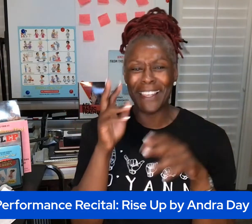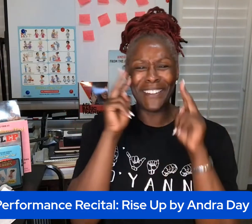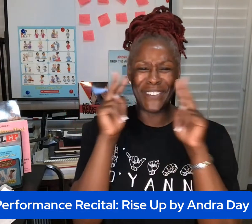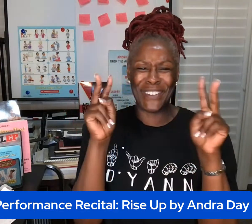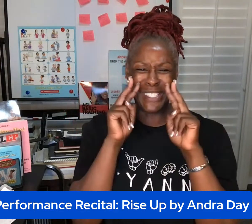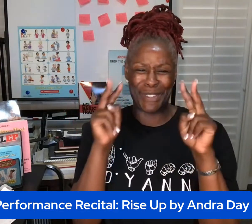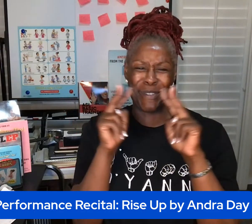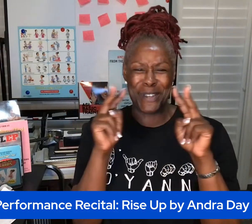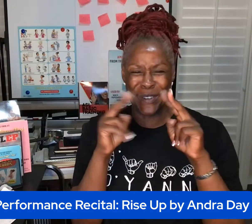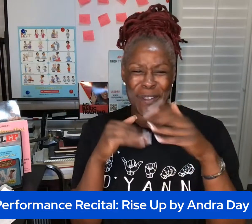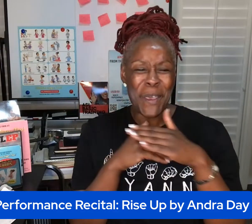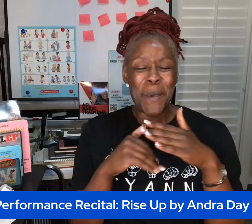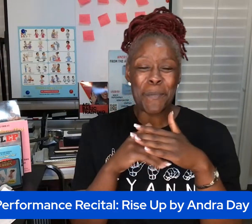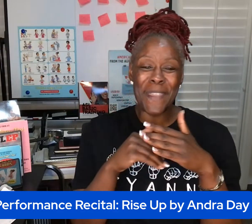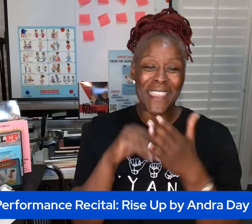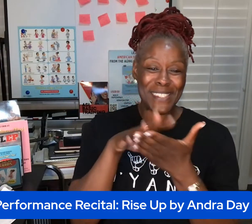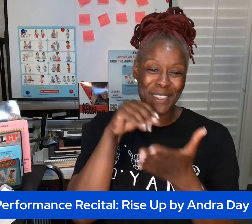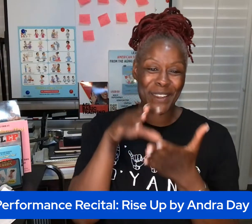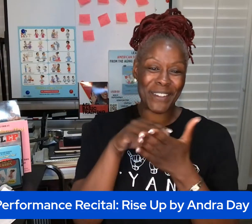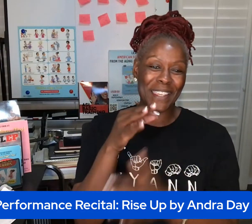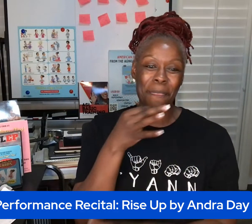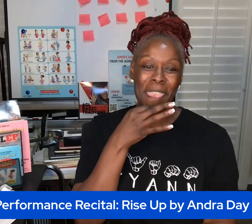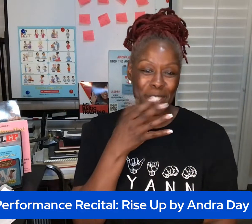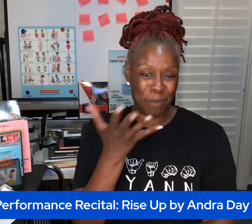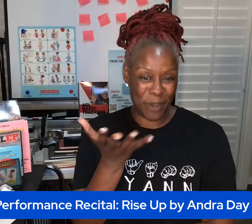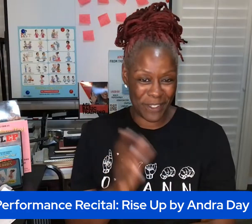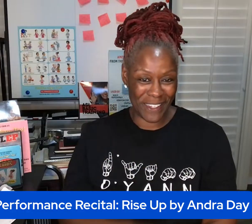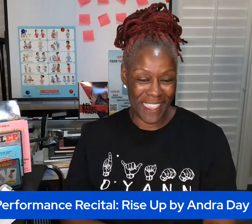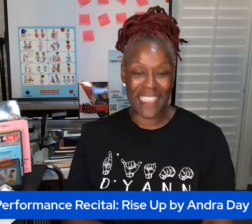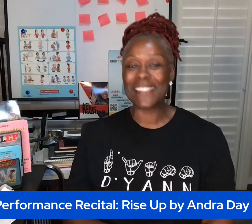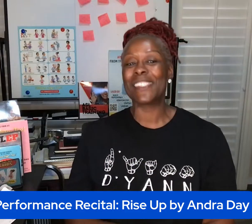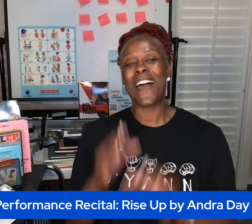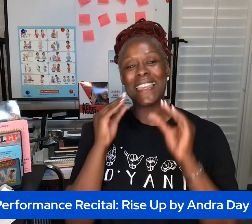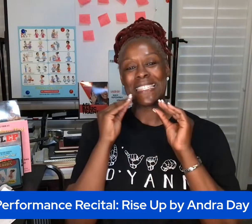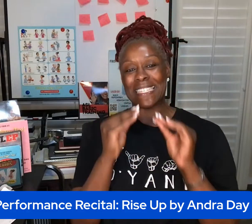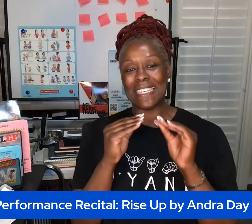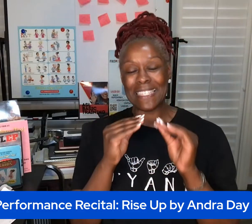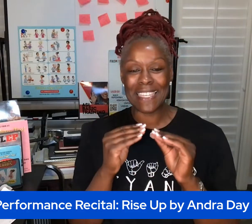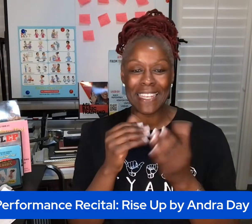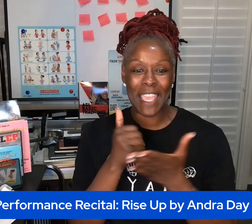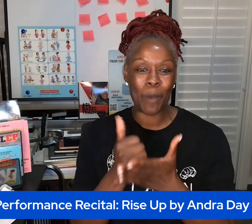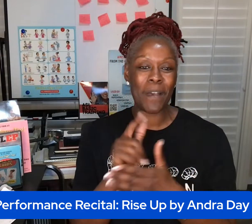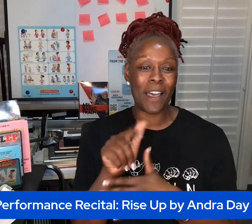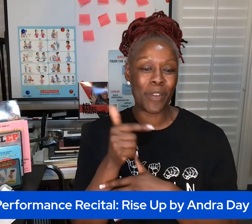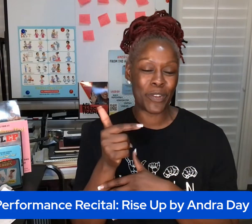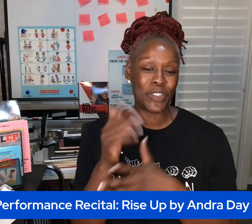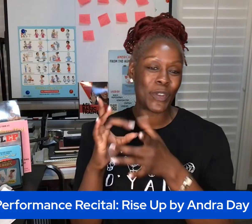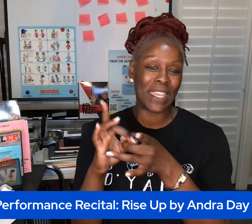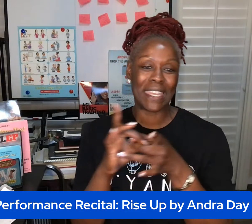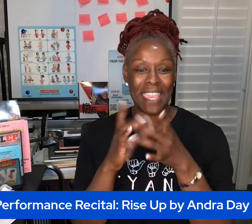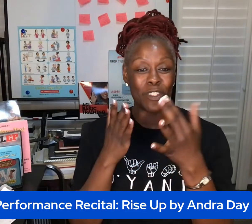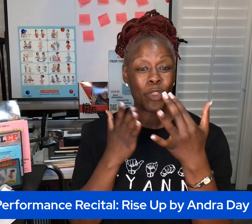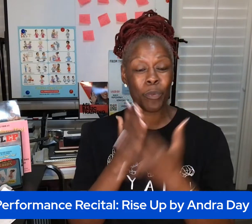huh? Visual-based learning expert. Okay. And so I teach and help others to connect